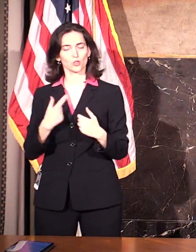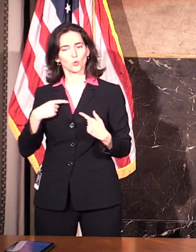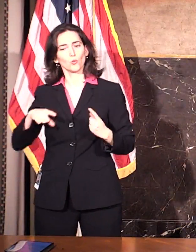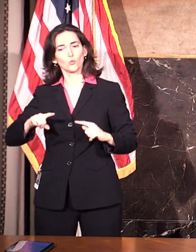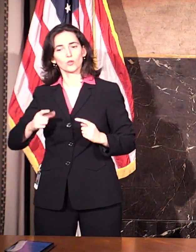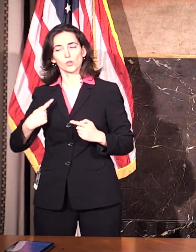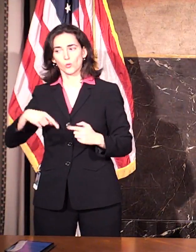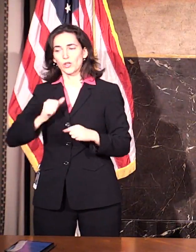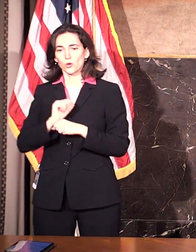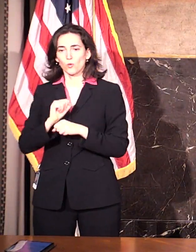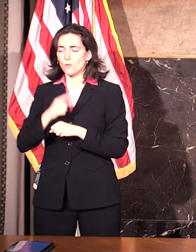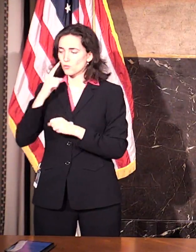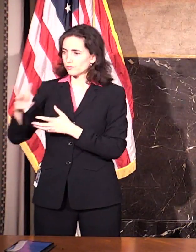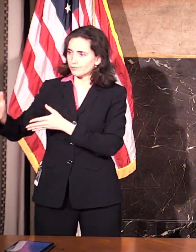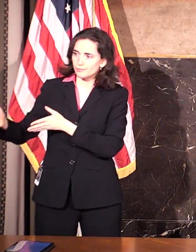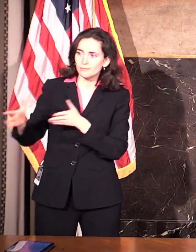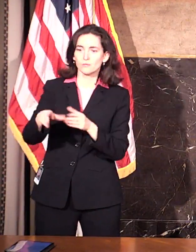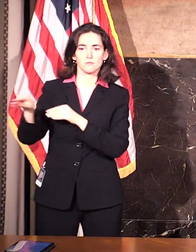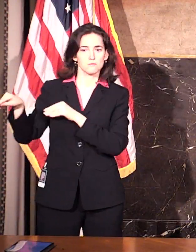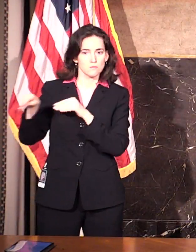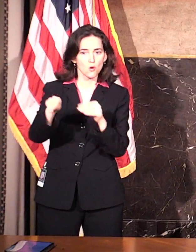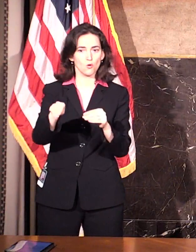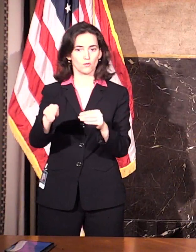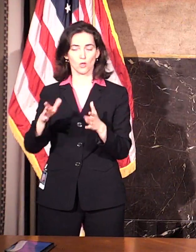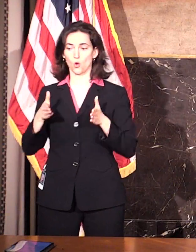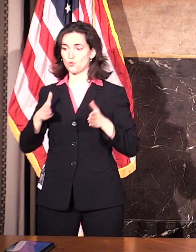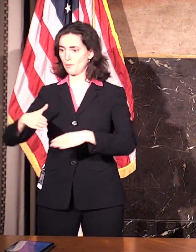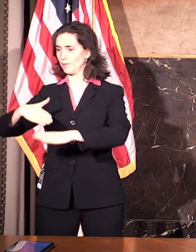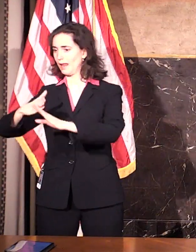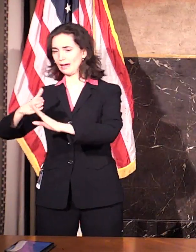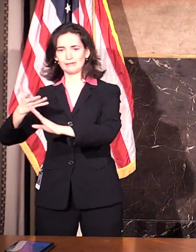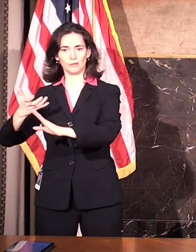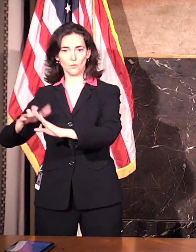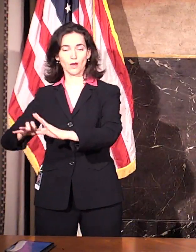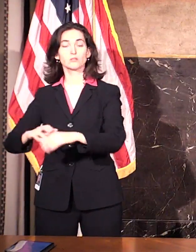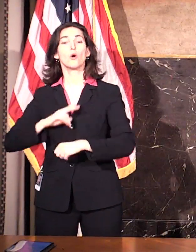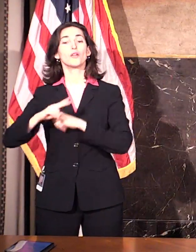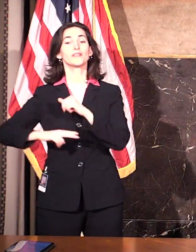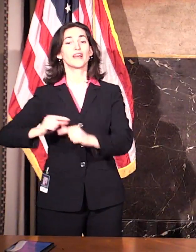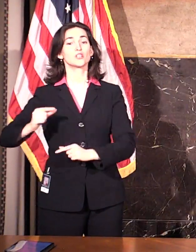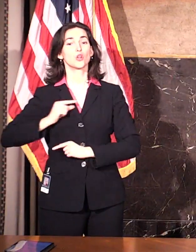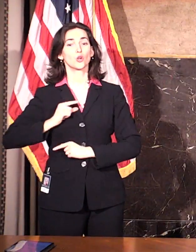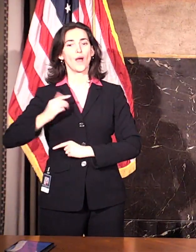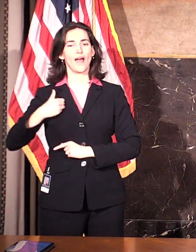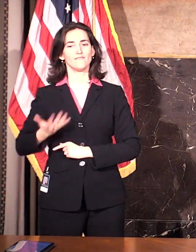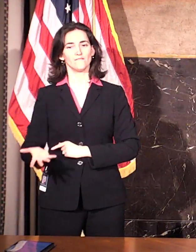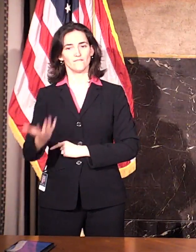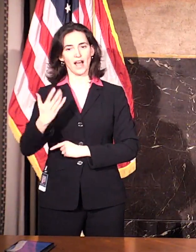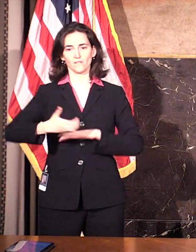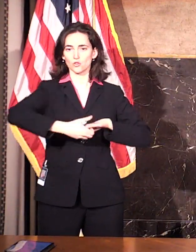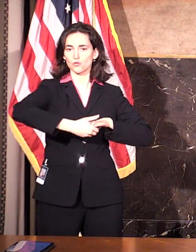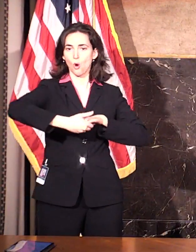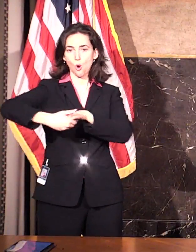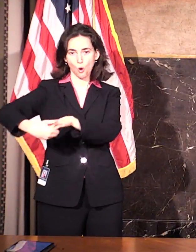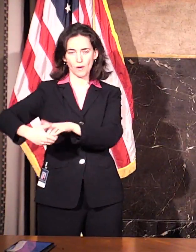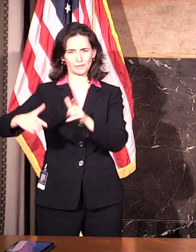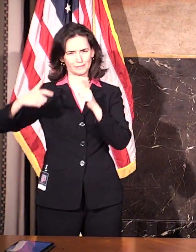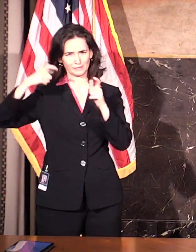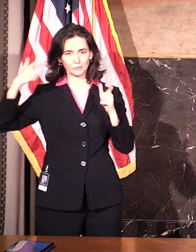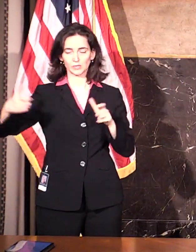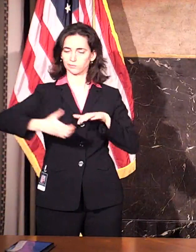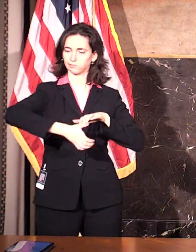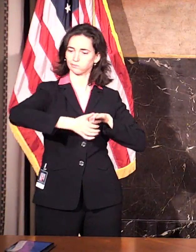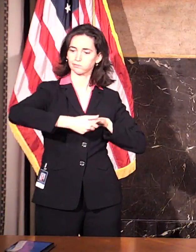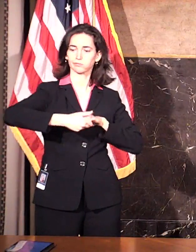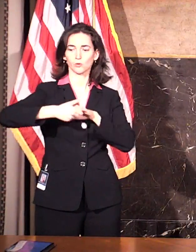and get rid of those obstructions. And in fact, the National Guard has 5 wreckers that it is bringing to